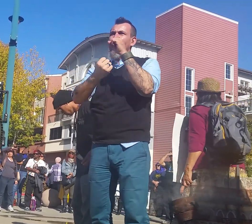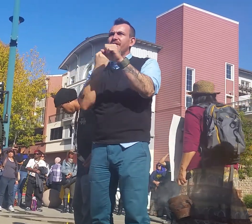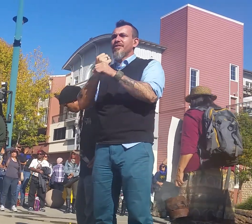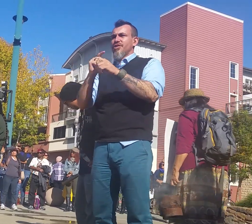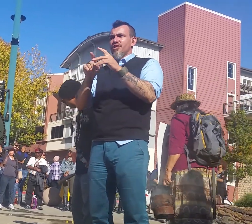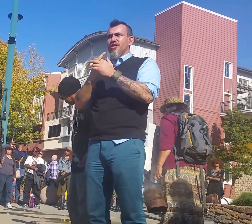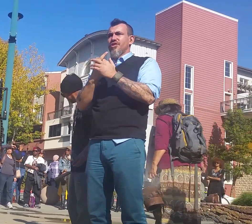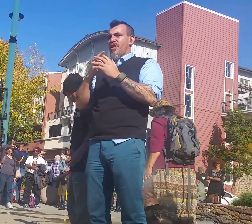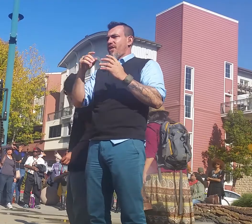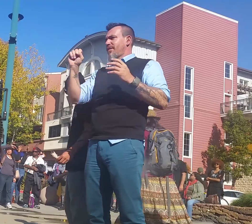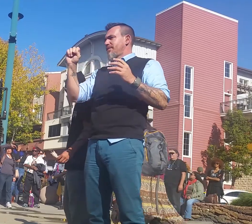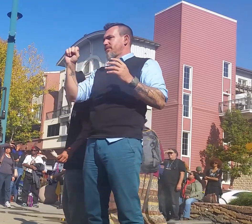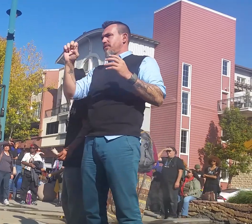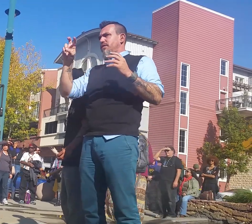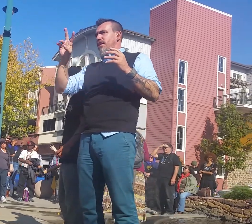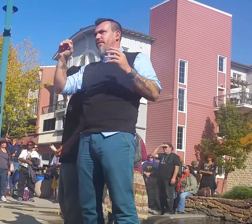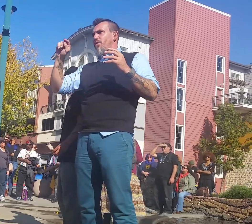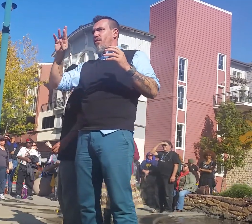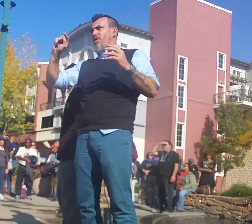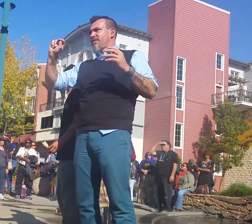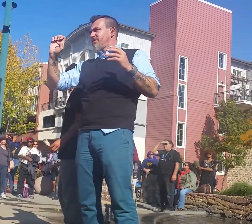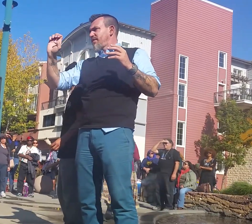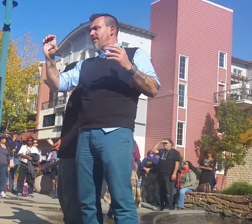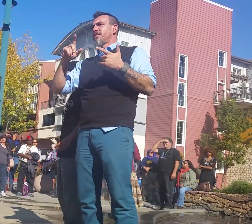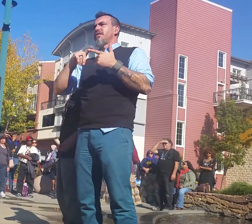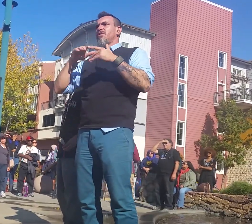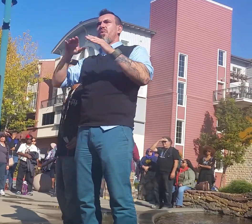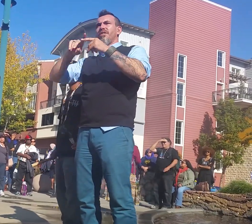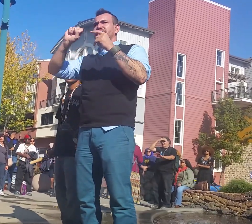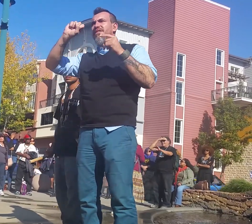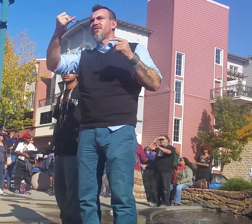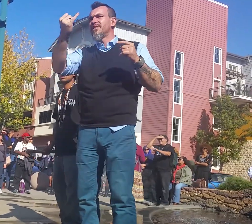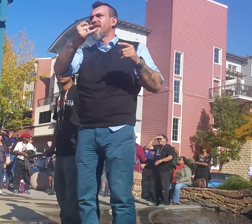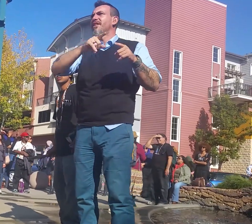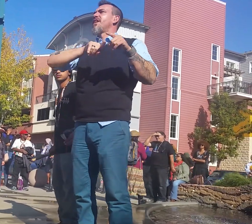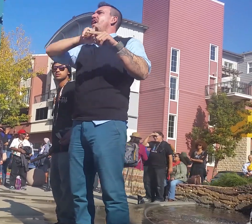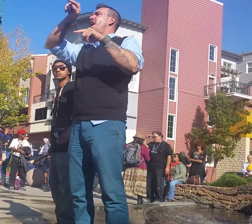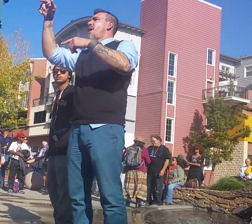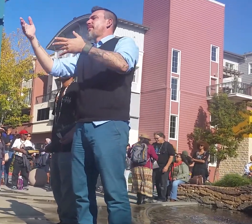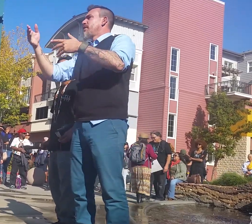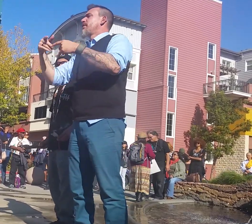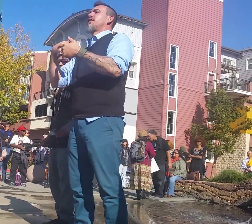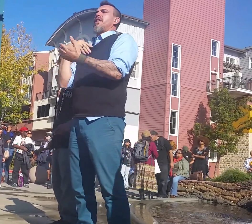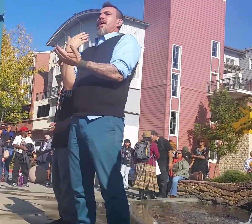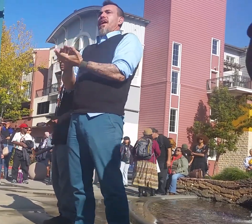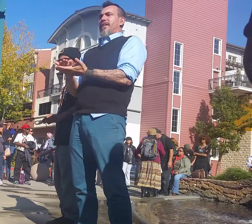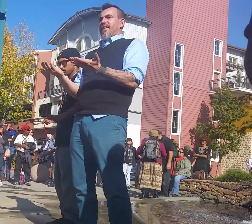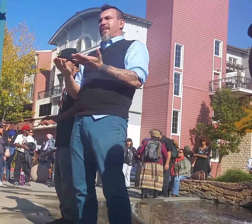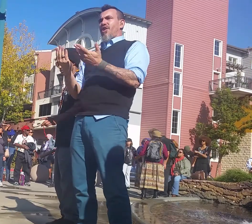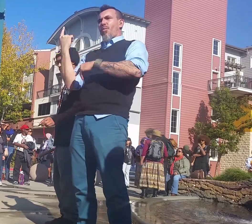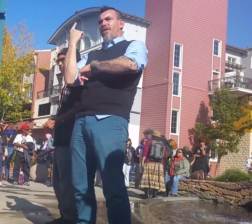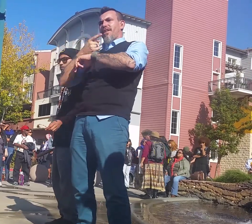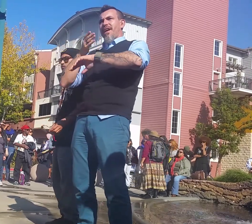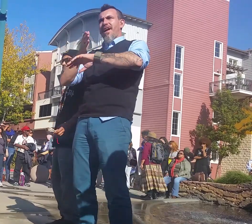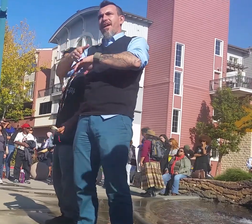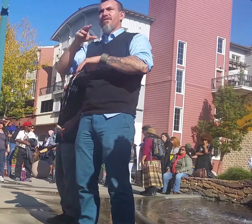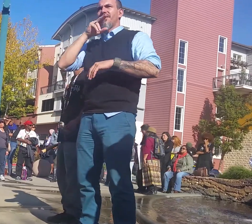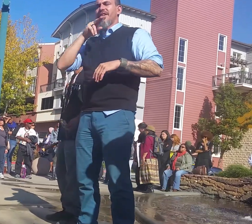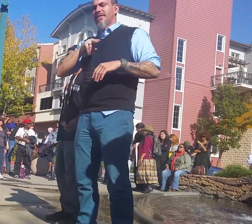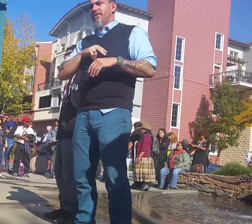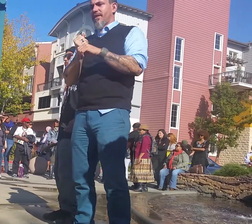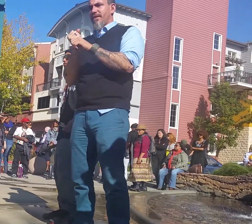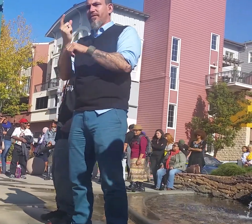Starting at Segorite, walking down to San Jose, up the other side, and ending here the day after Thanksgiving.